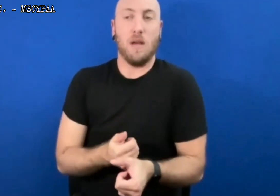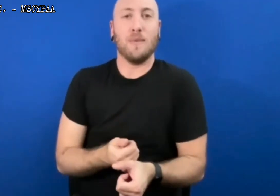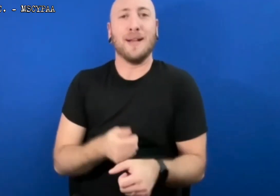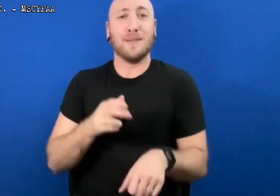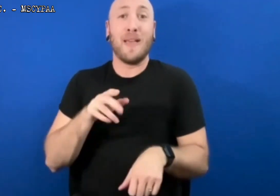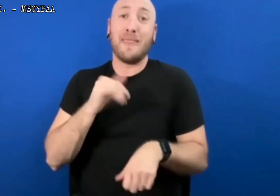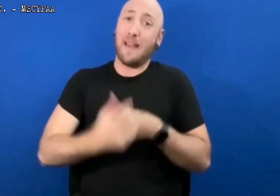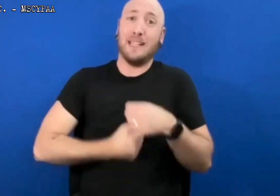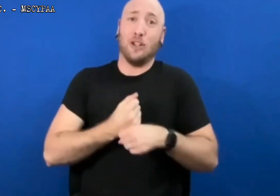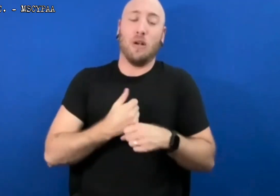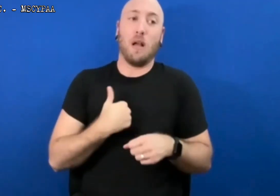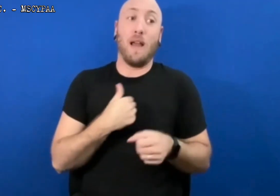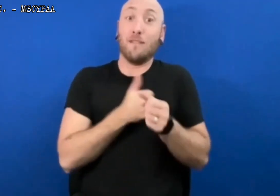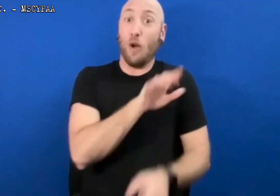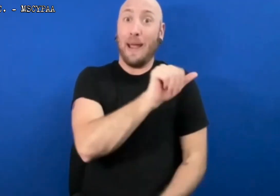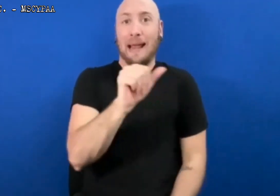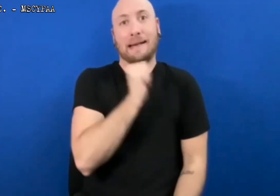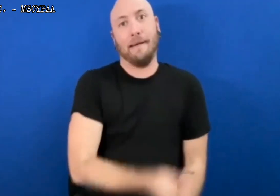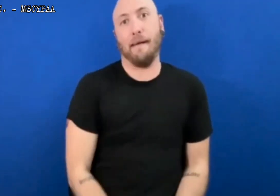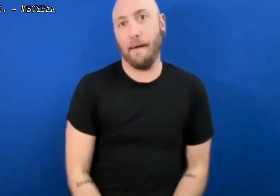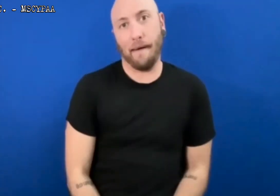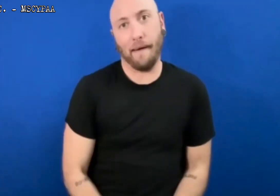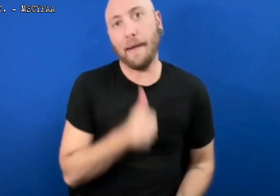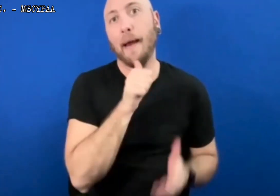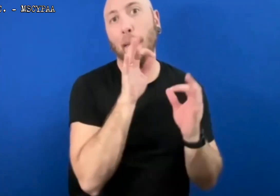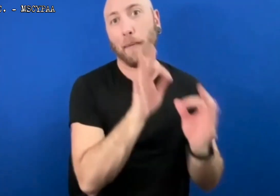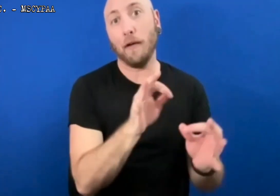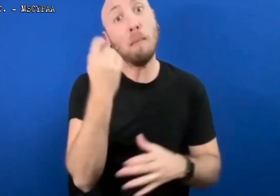Anonymous. And